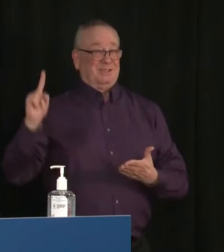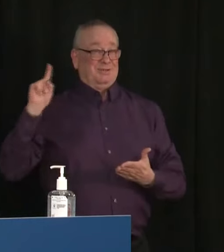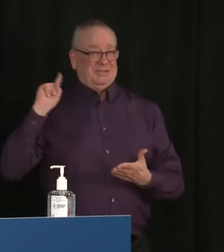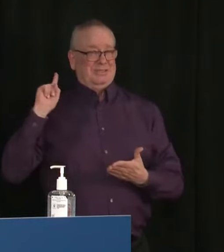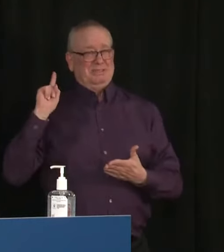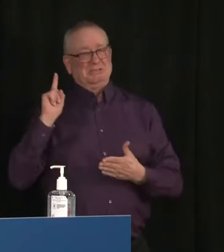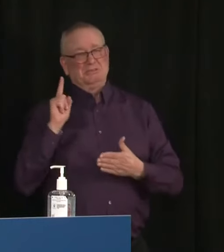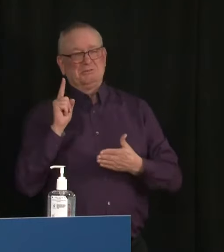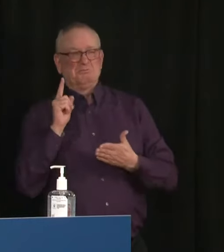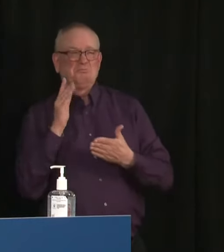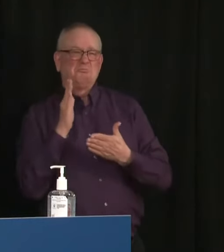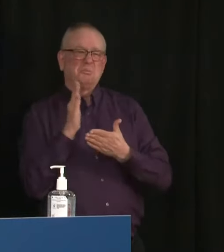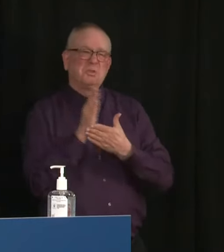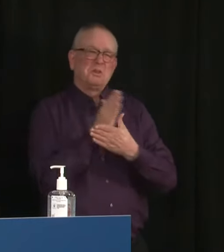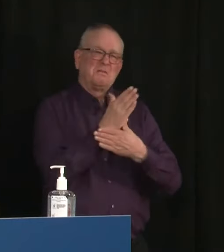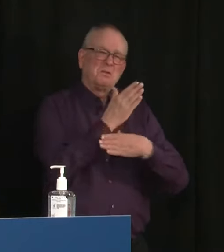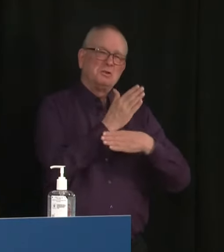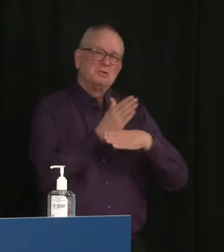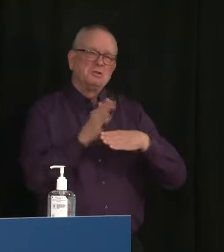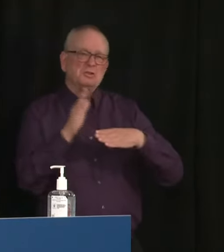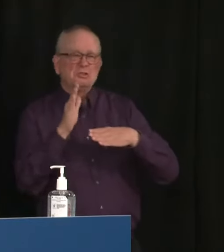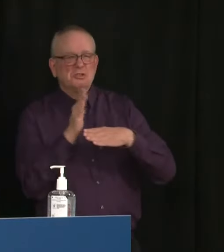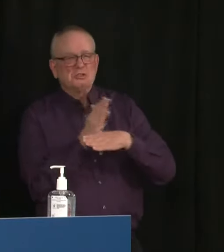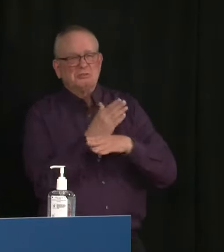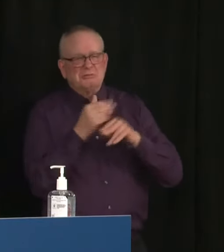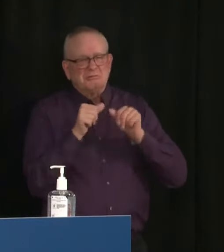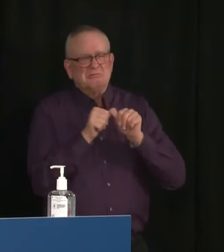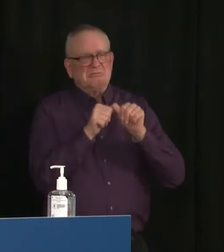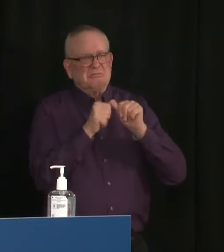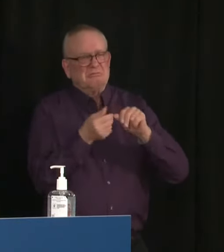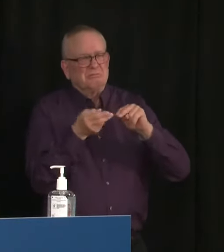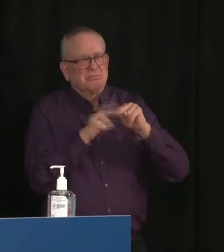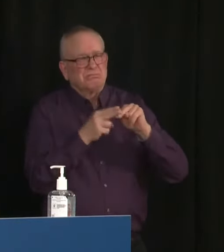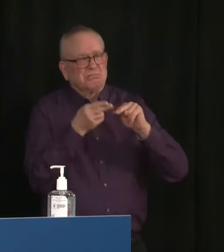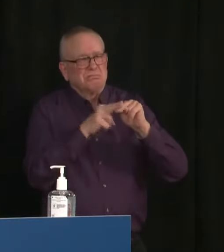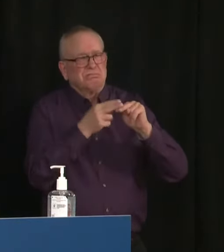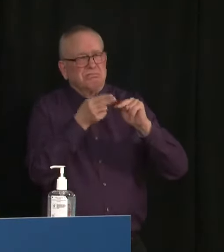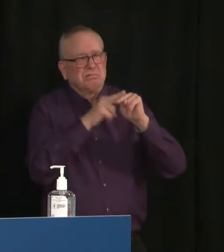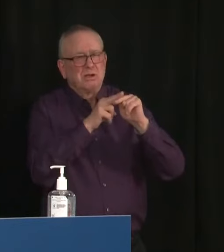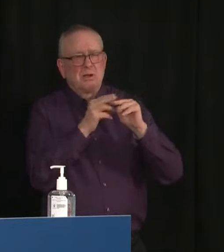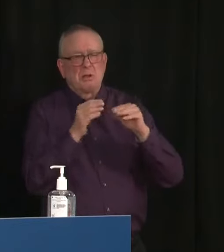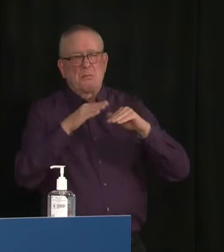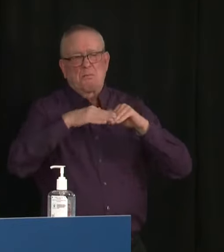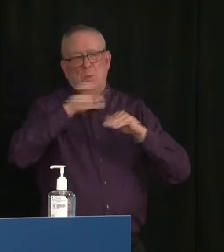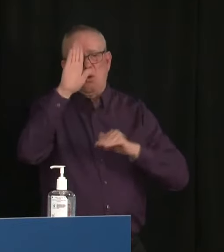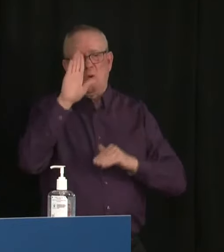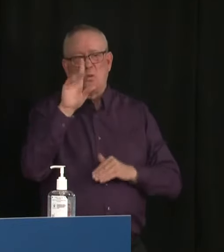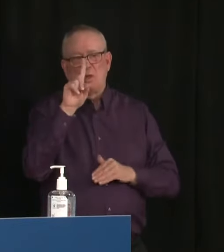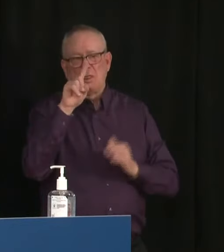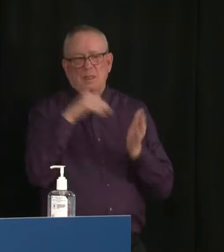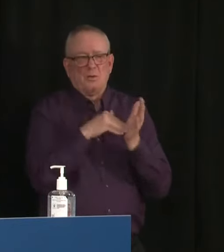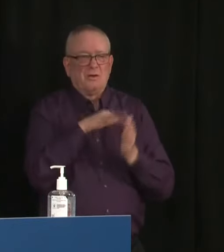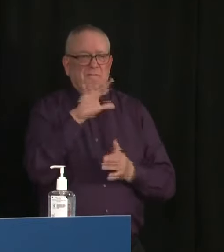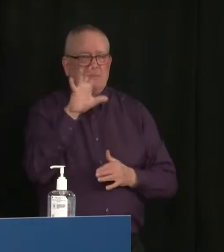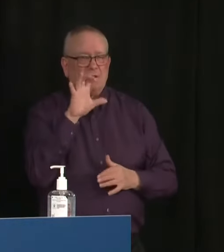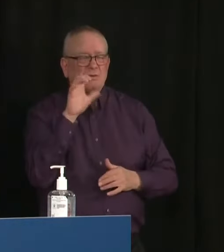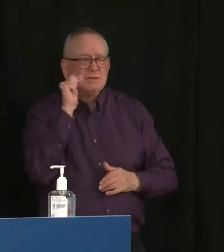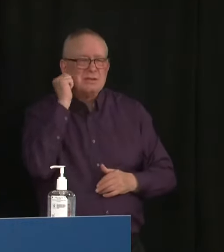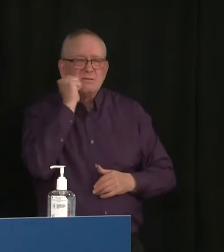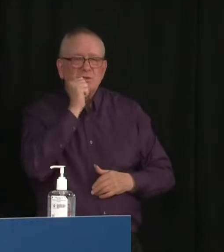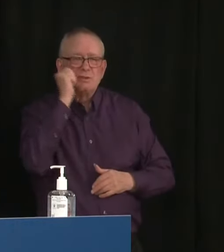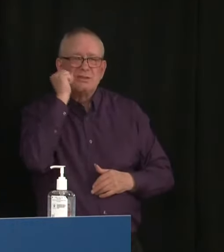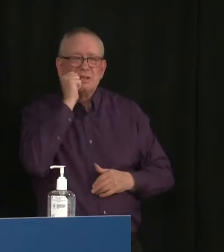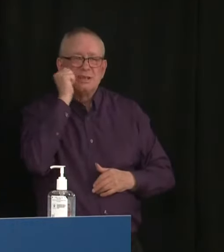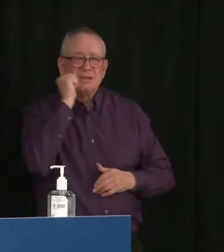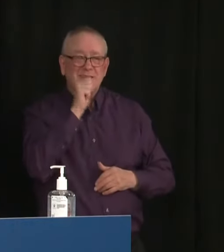numbers between Monday and Monday of more than 1,500 per day. And AHS has told me that contact